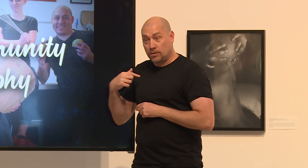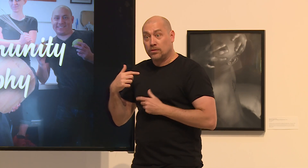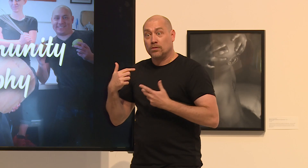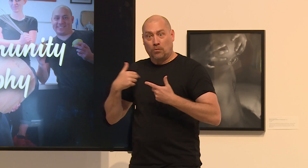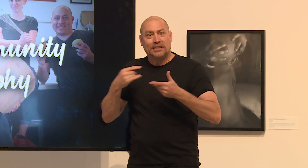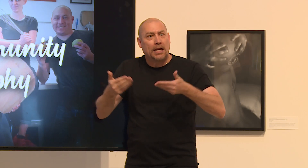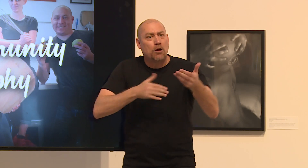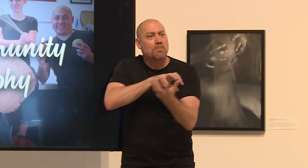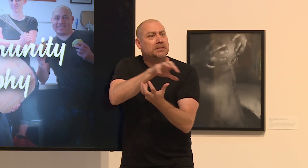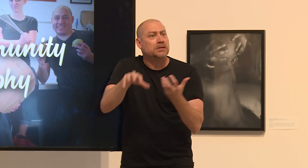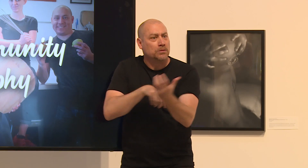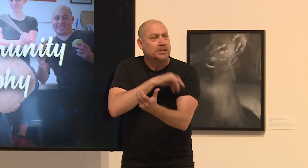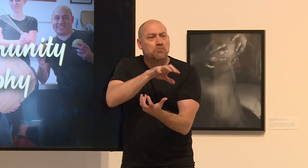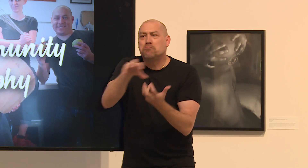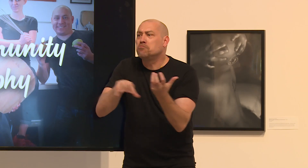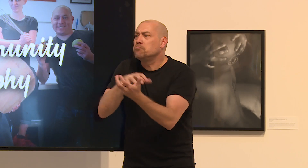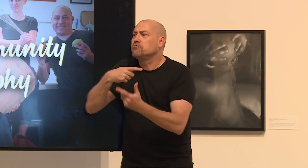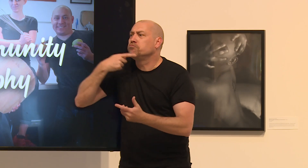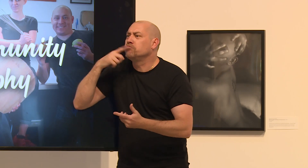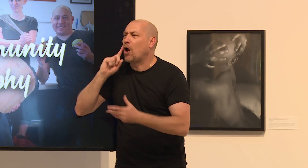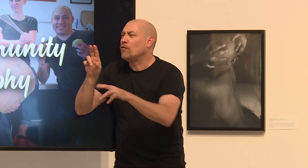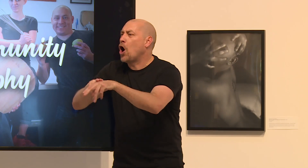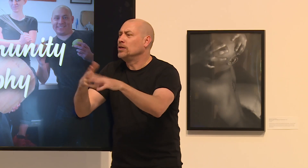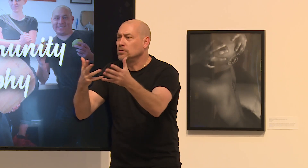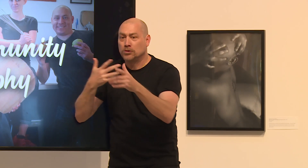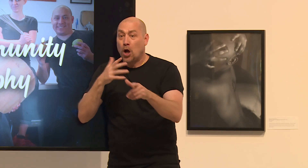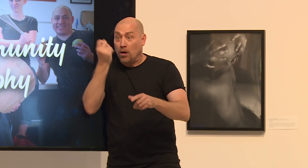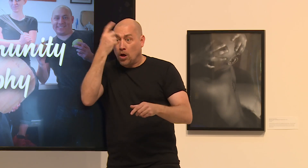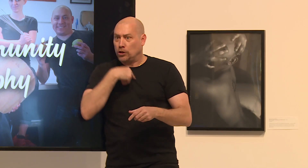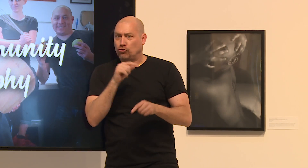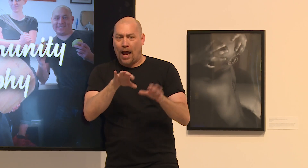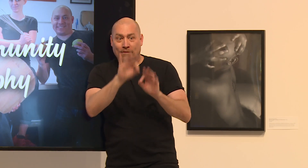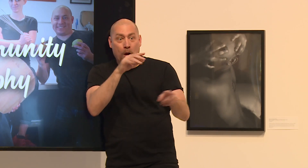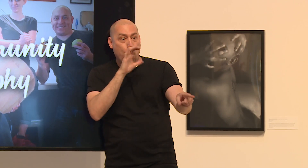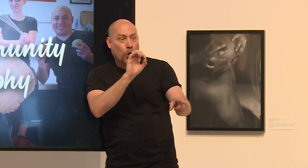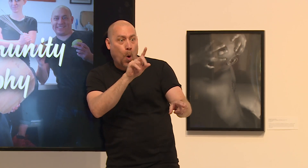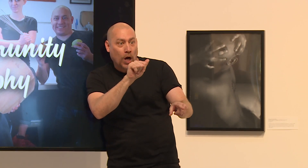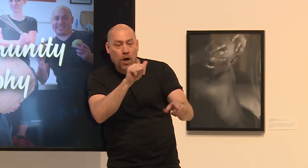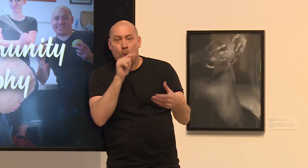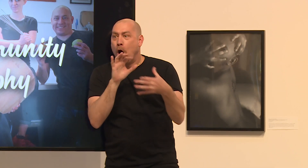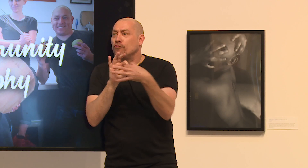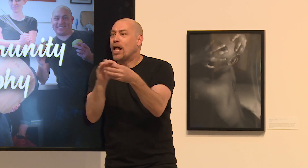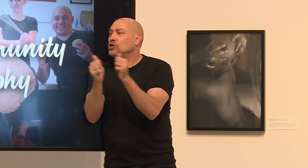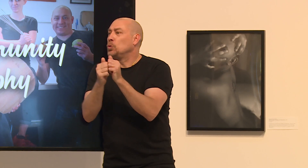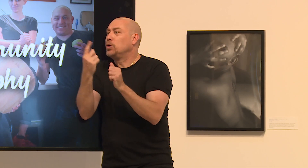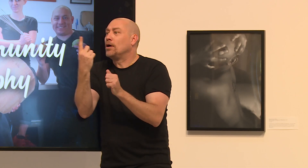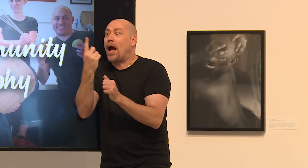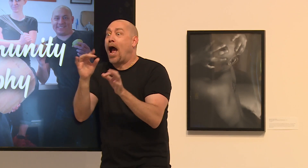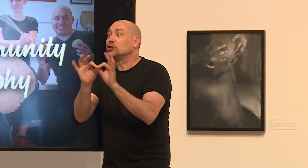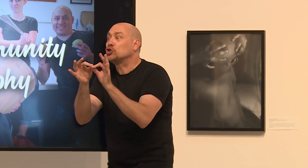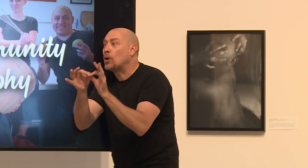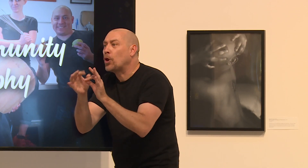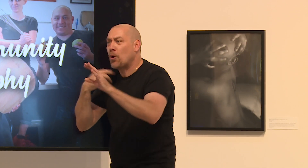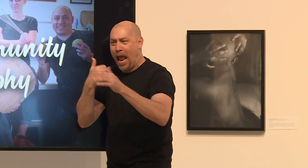support the deaf community. We have hired a mixture of people who are and are not deaf to work in